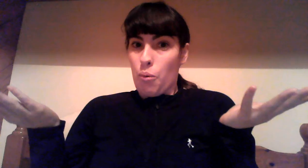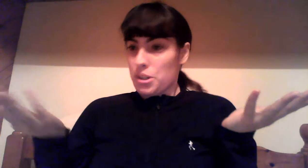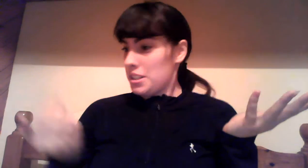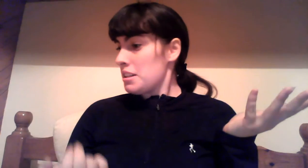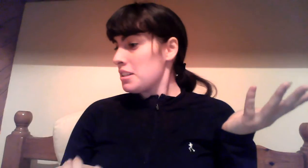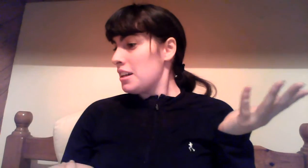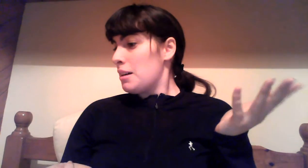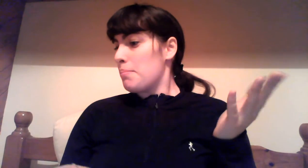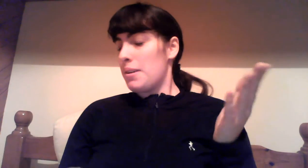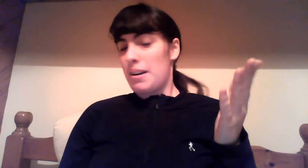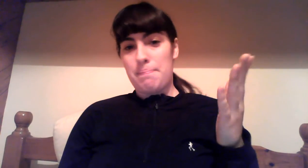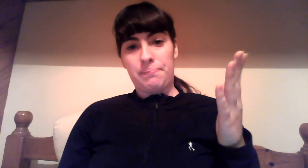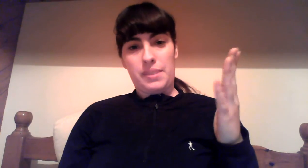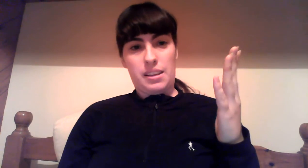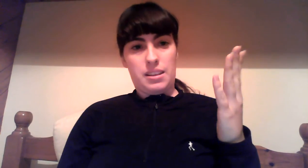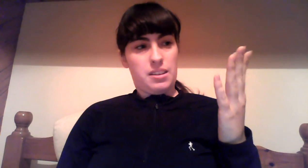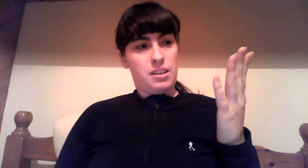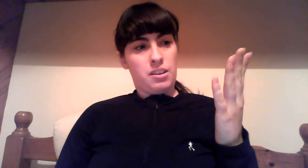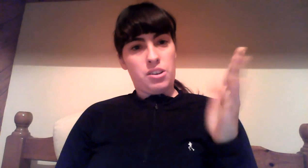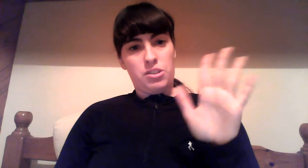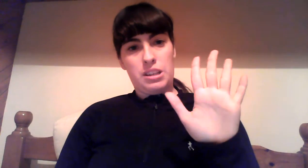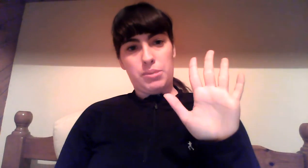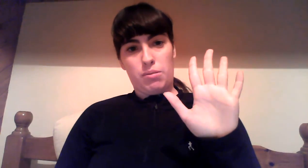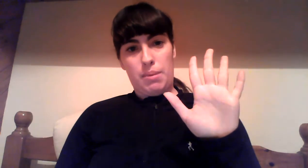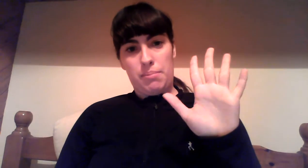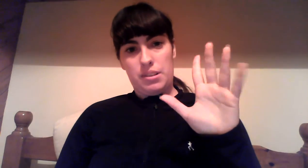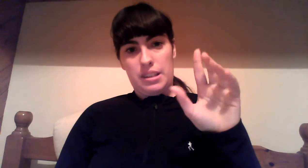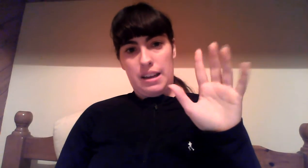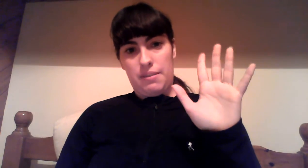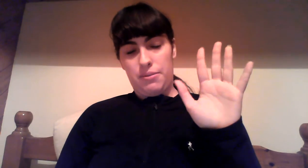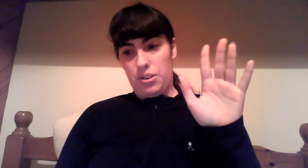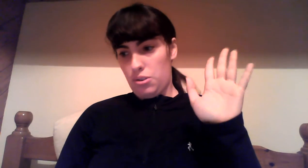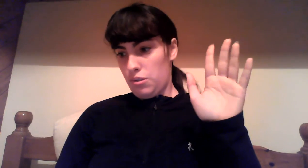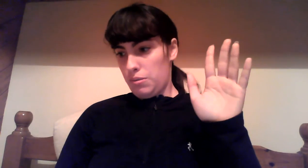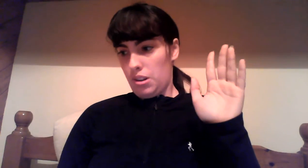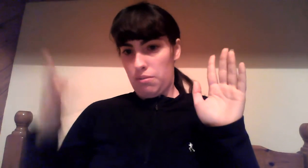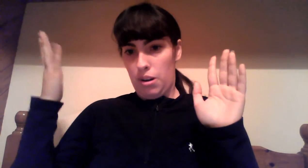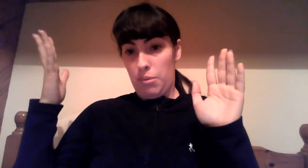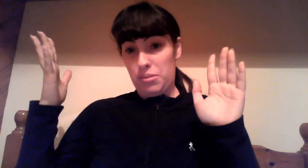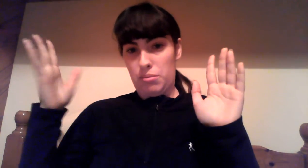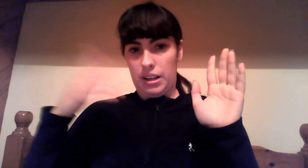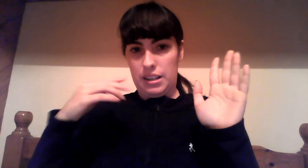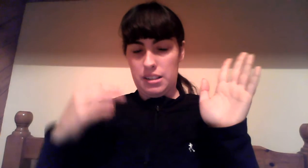is this? But a good tip to remember is that so I'm obviously right-handed,